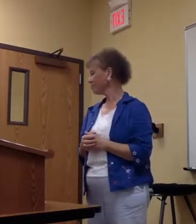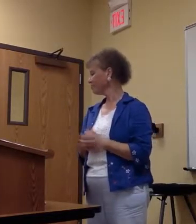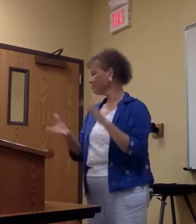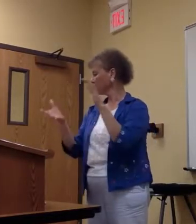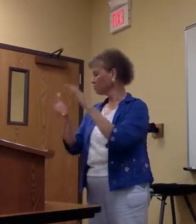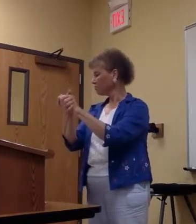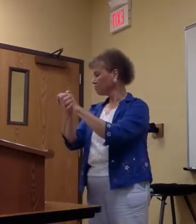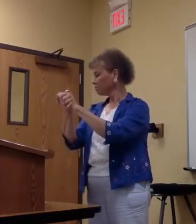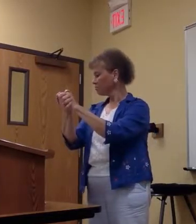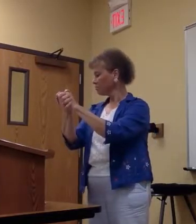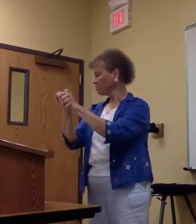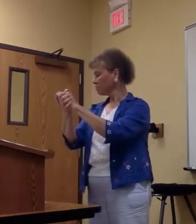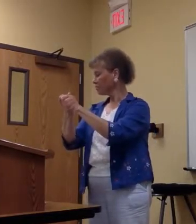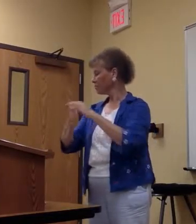Married.